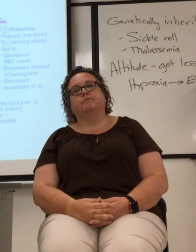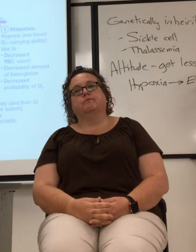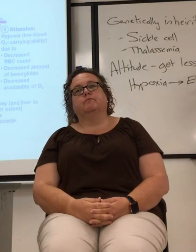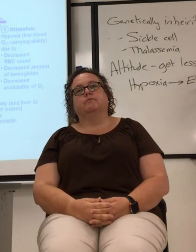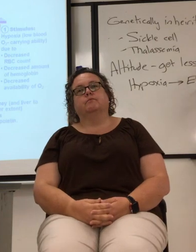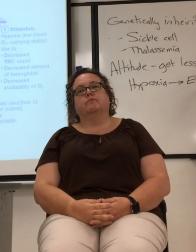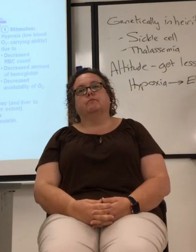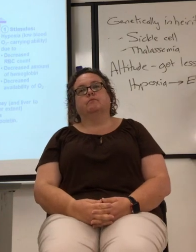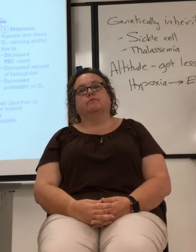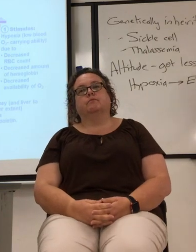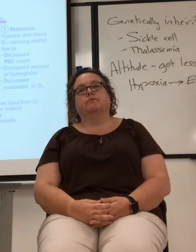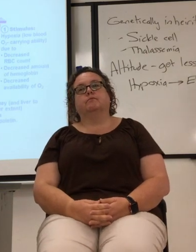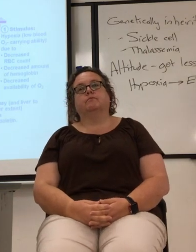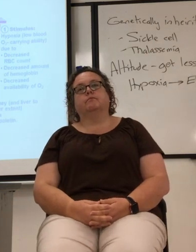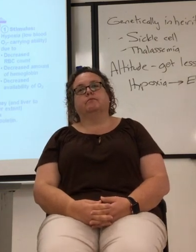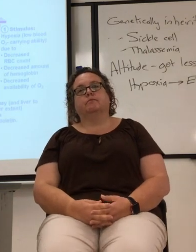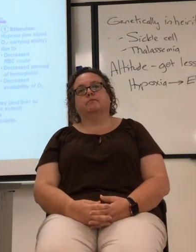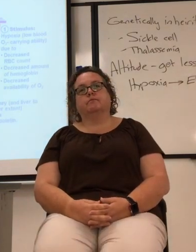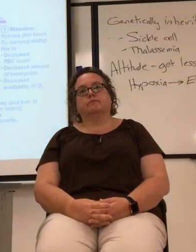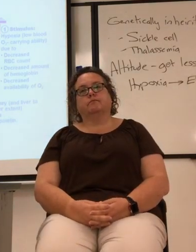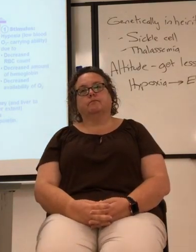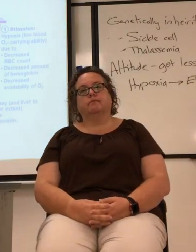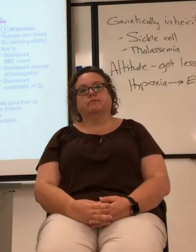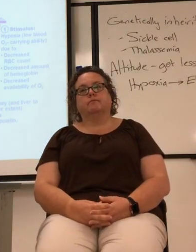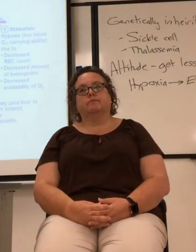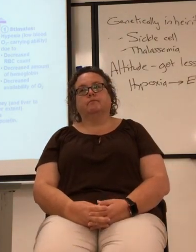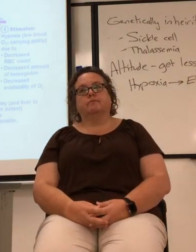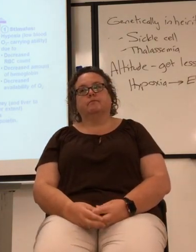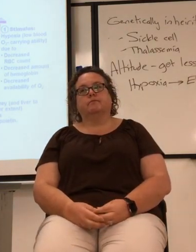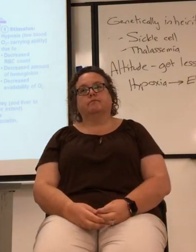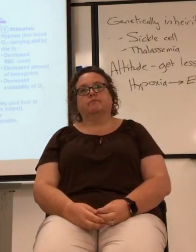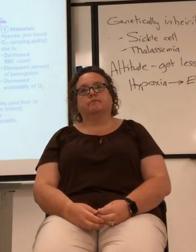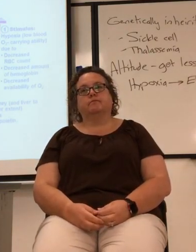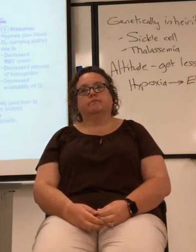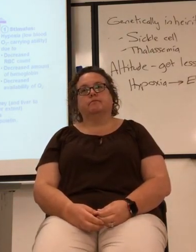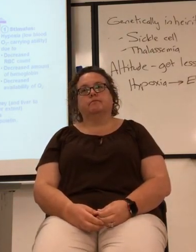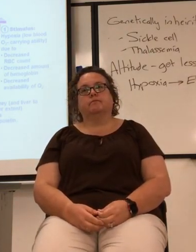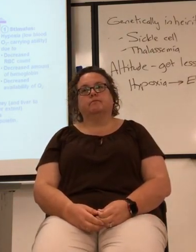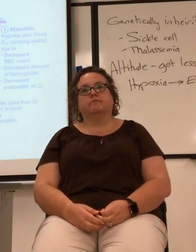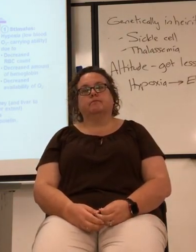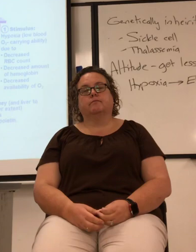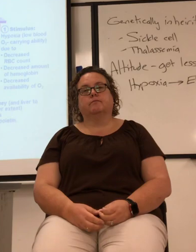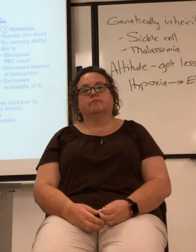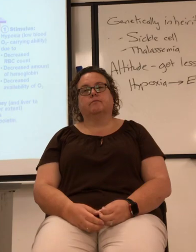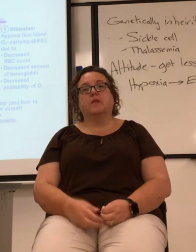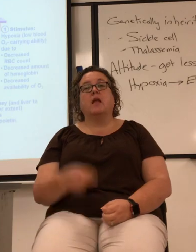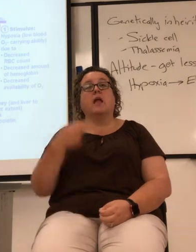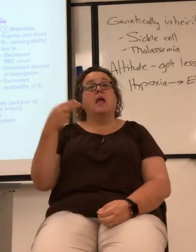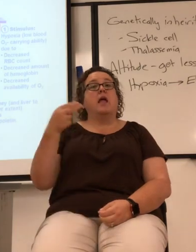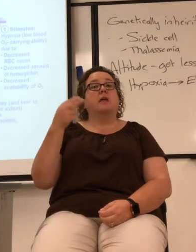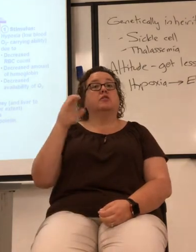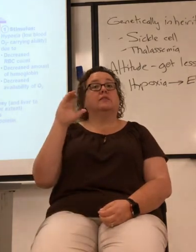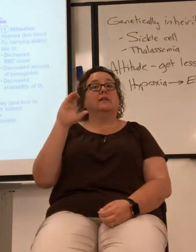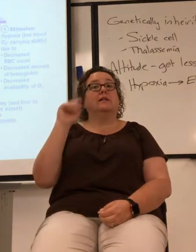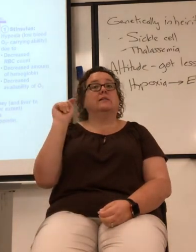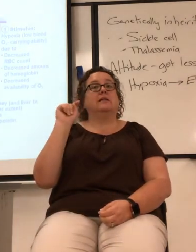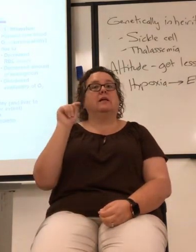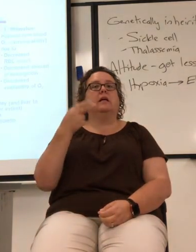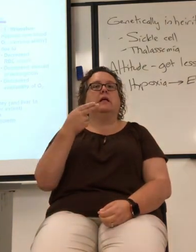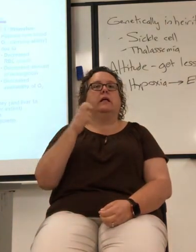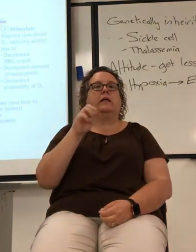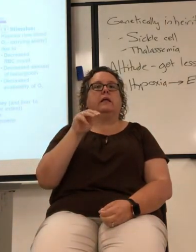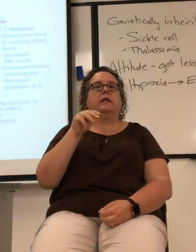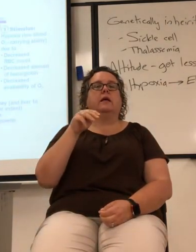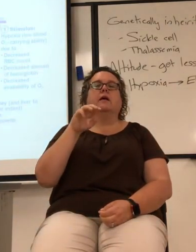you got EPO? You see an increase in HCT, my shorthand for hematocrit.